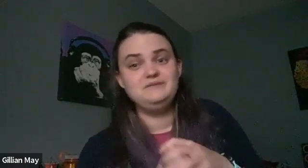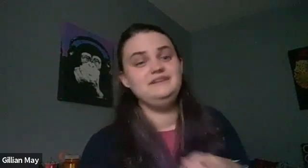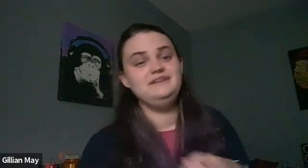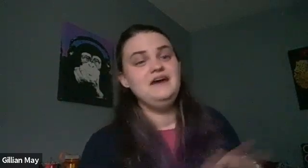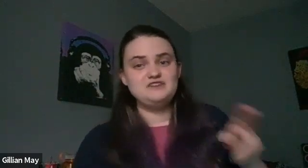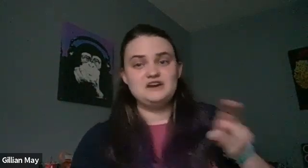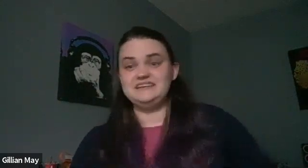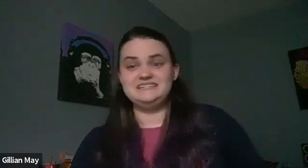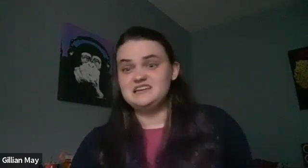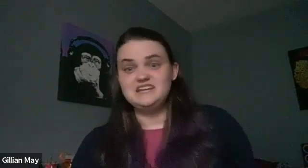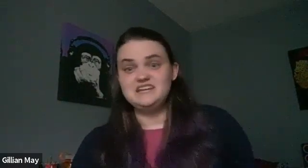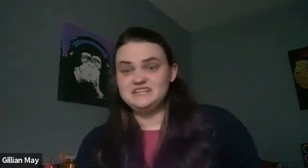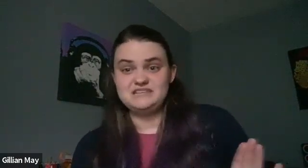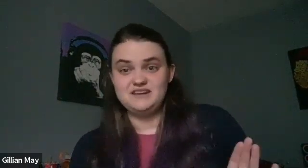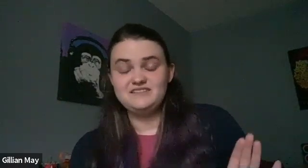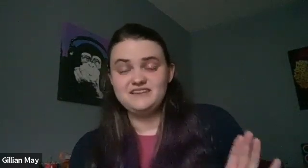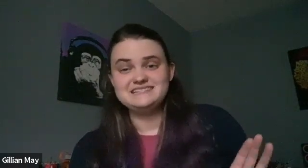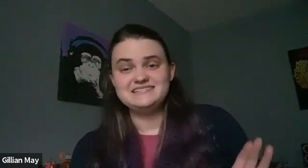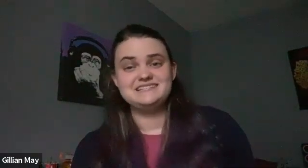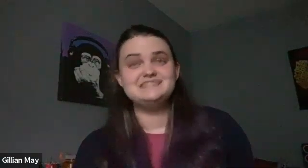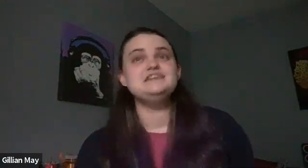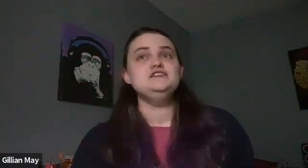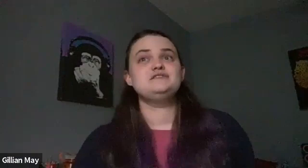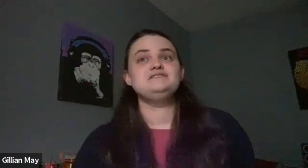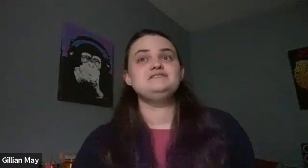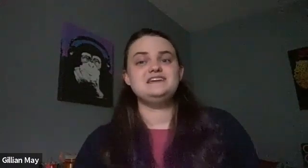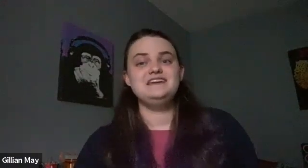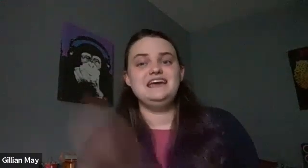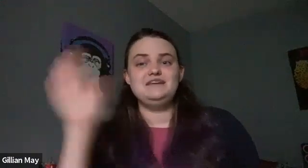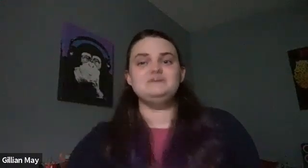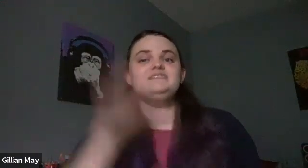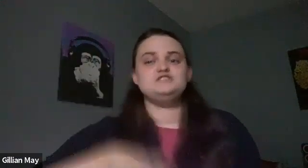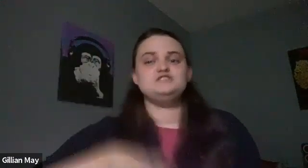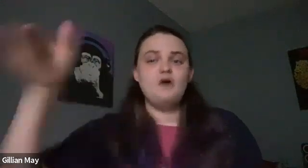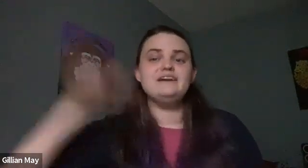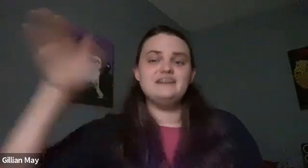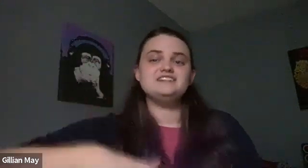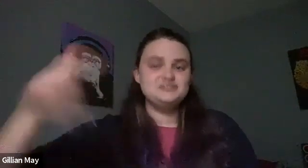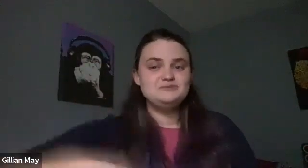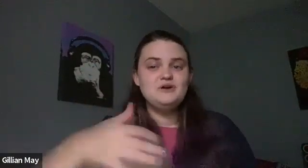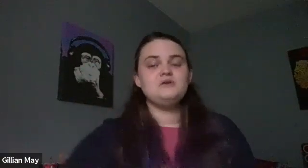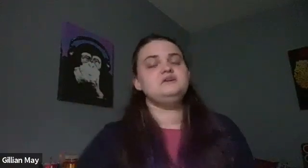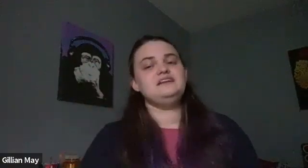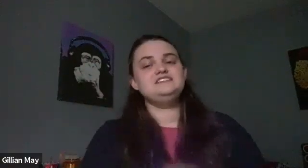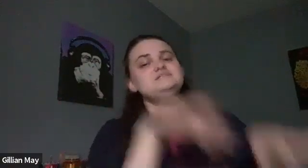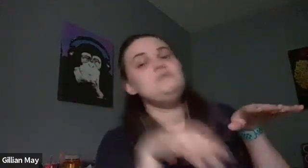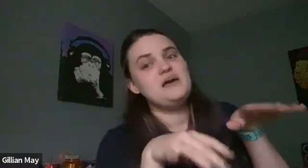And I taught him to like sit. He doesn't receive anything unless he sits. So he'll sit and he immediately starts pawing at you, or he'll get into his little